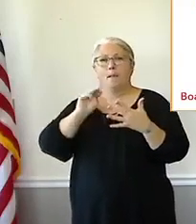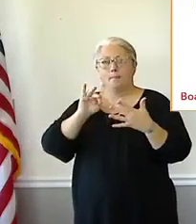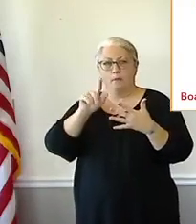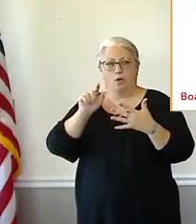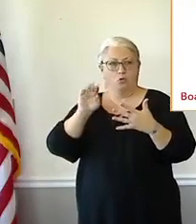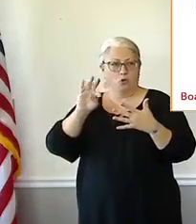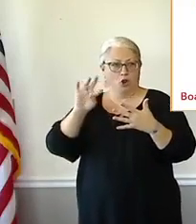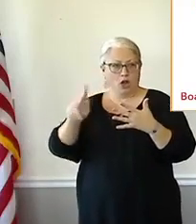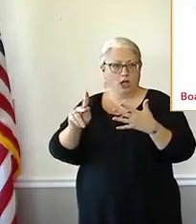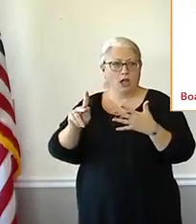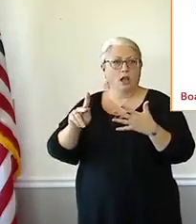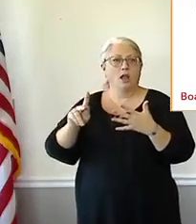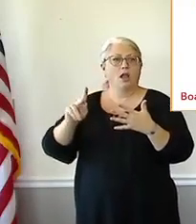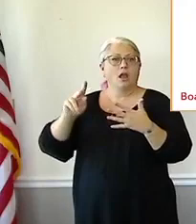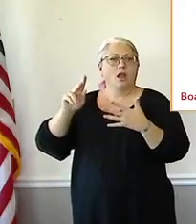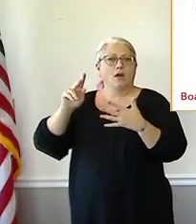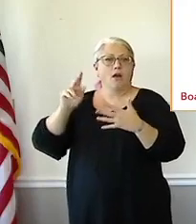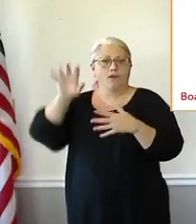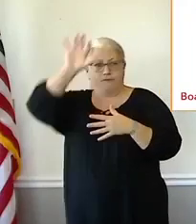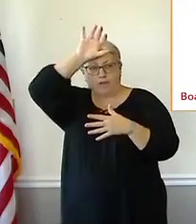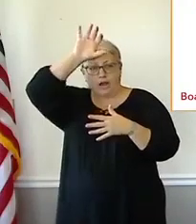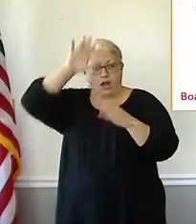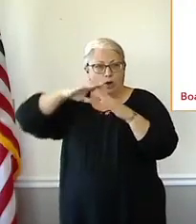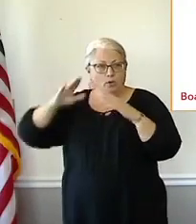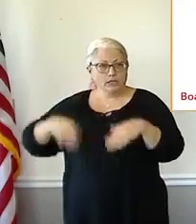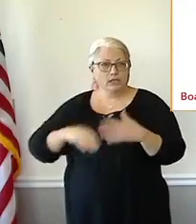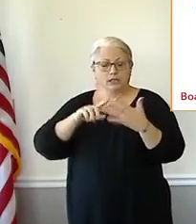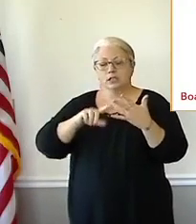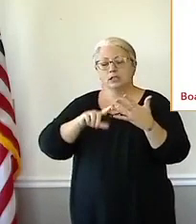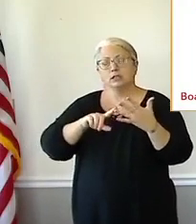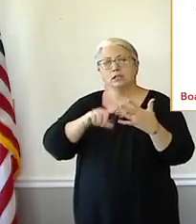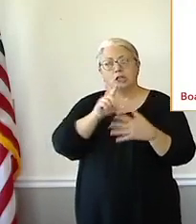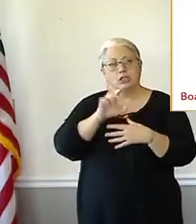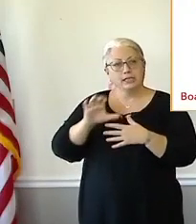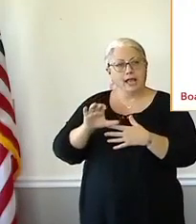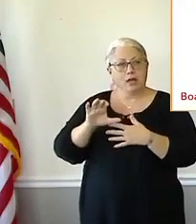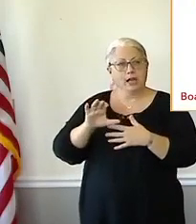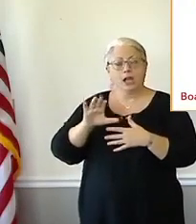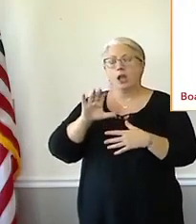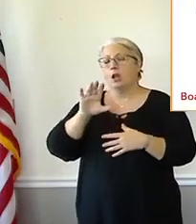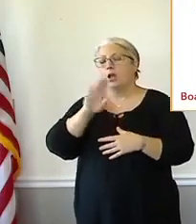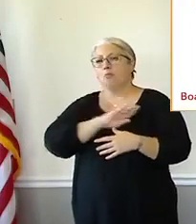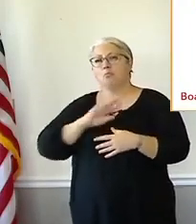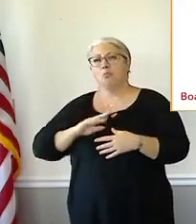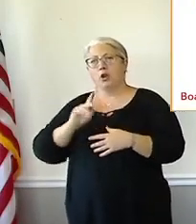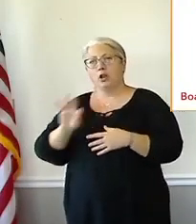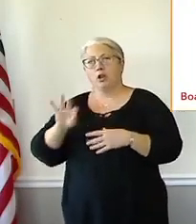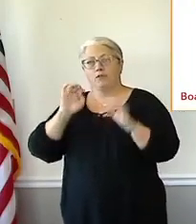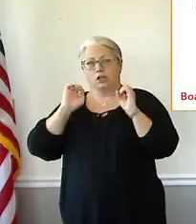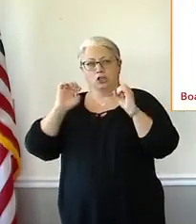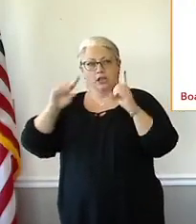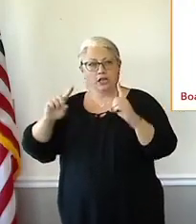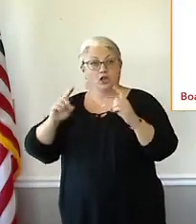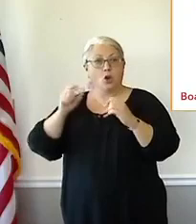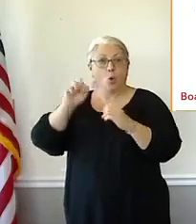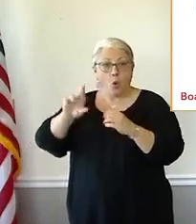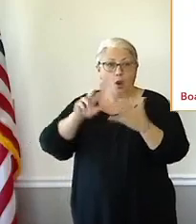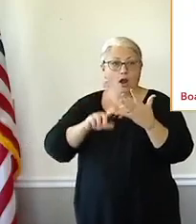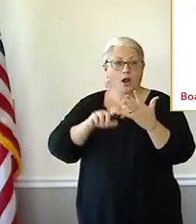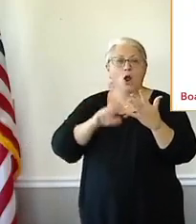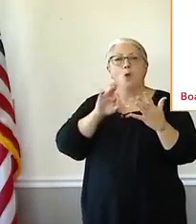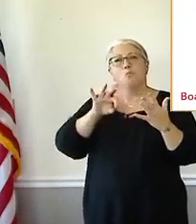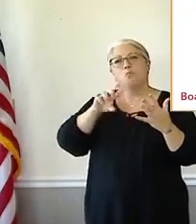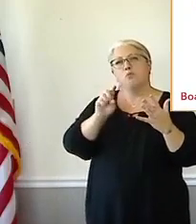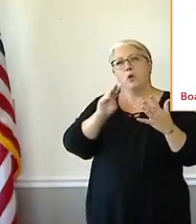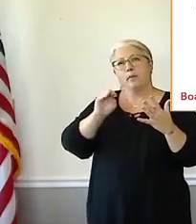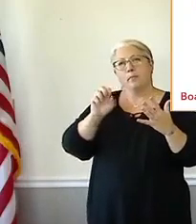Boardman Road Branch Library in the town of Poughkeepsie. And you can live anywhere in Dutchess County and go to any one of these locations